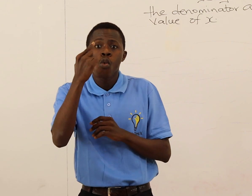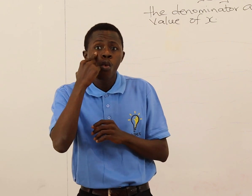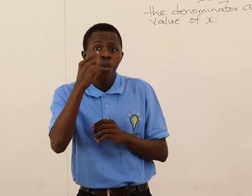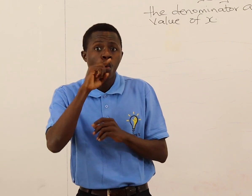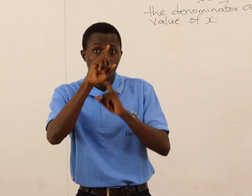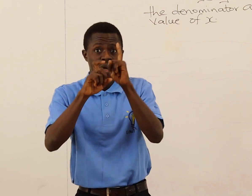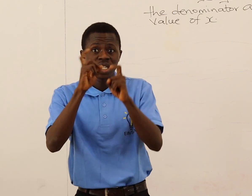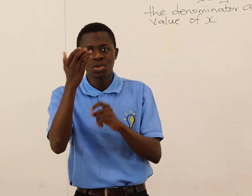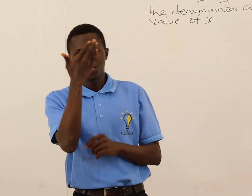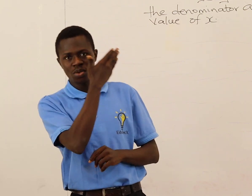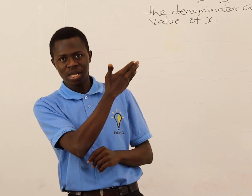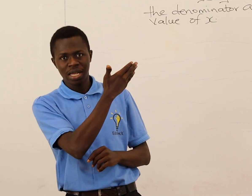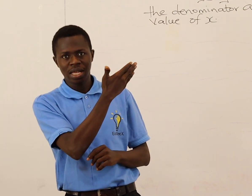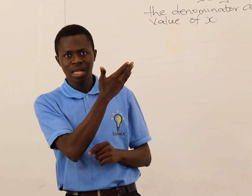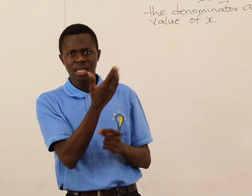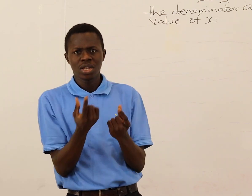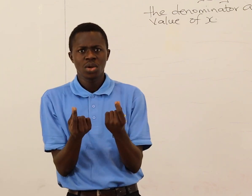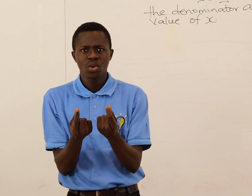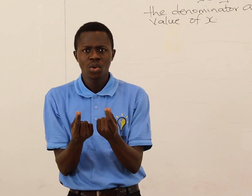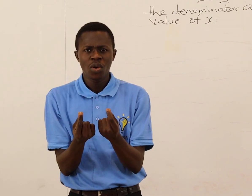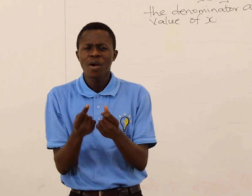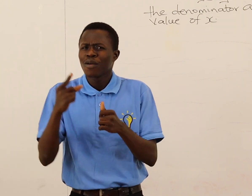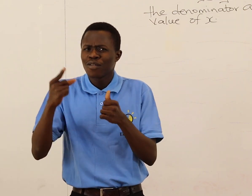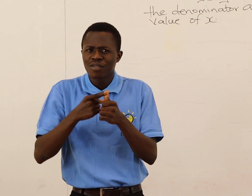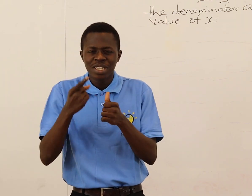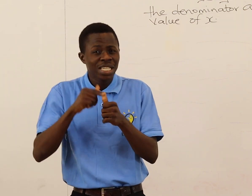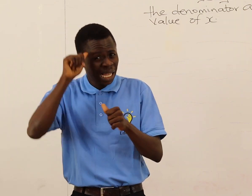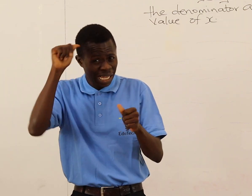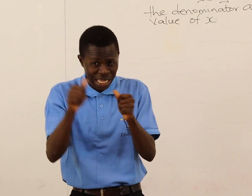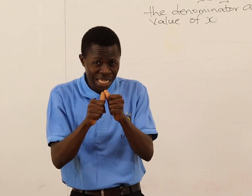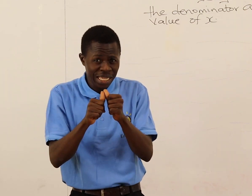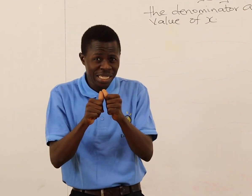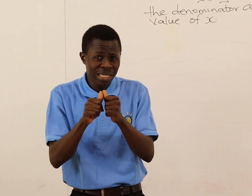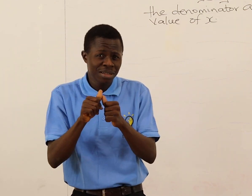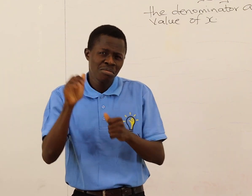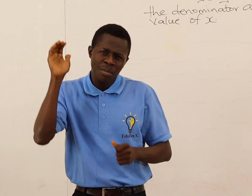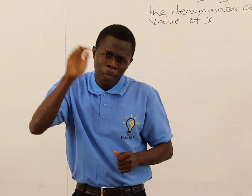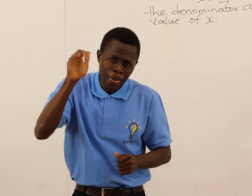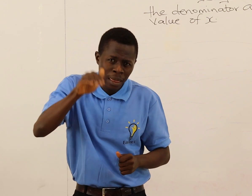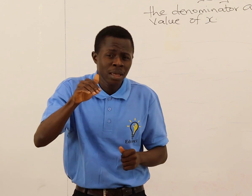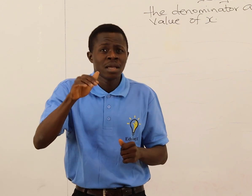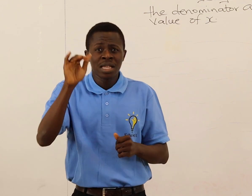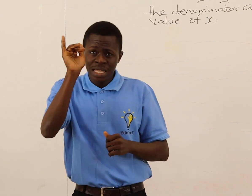I'm saying that with the question on the board, what do? First of all, you remember